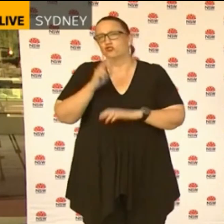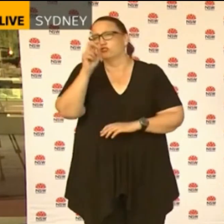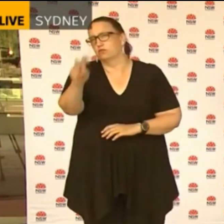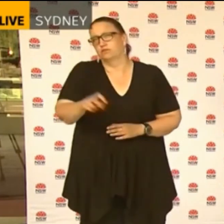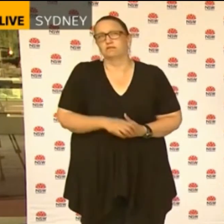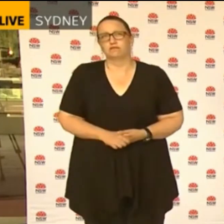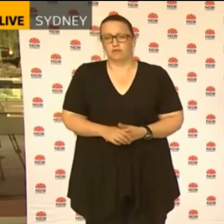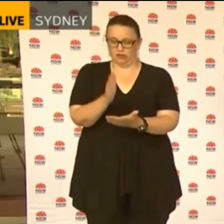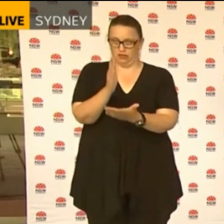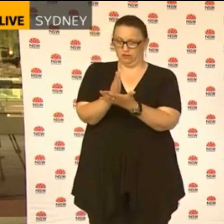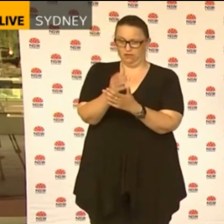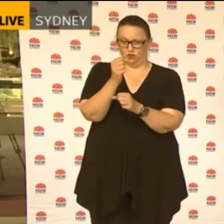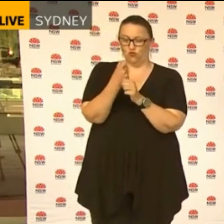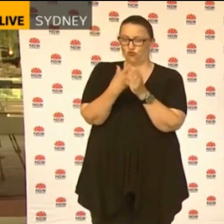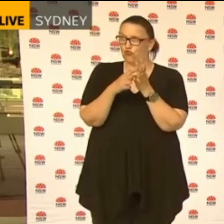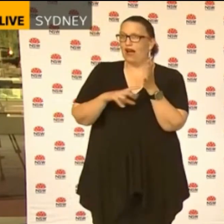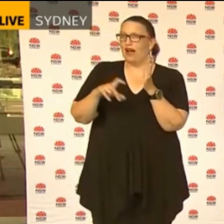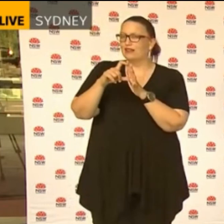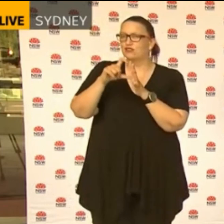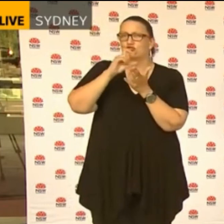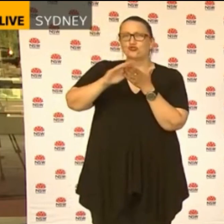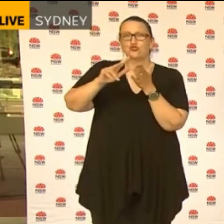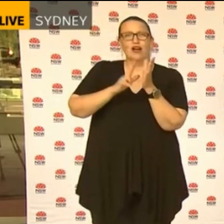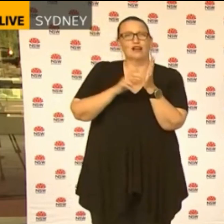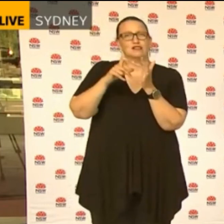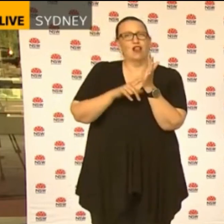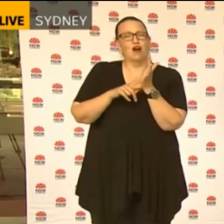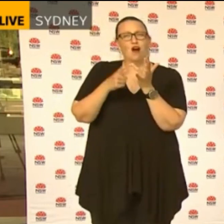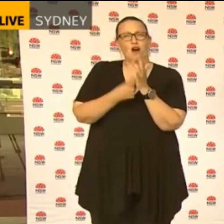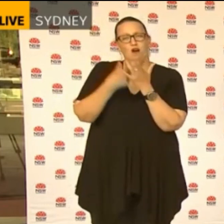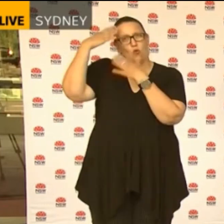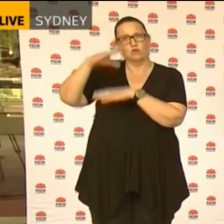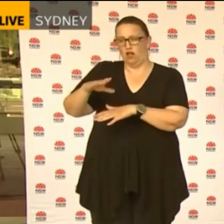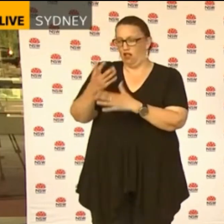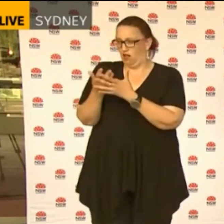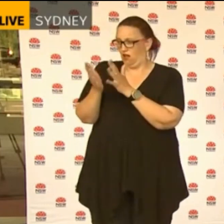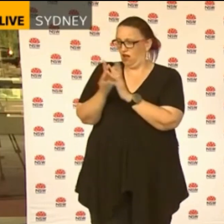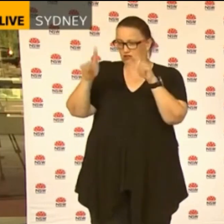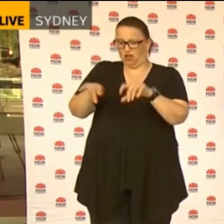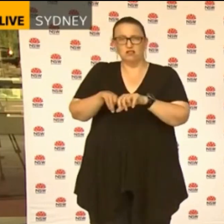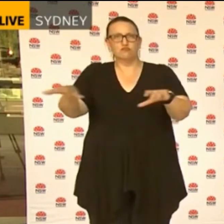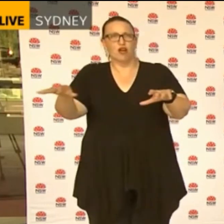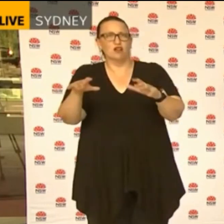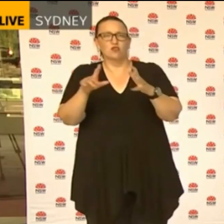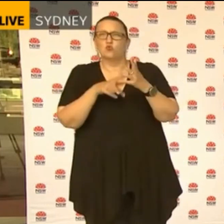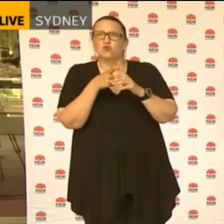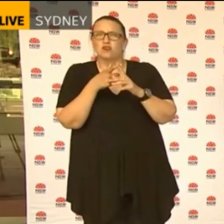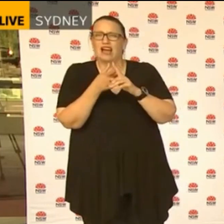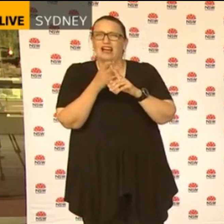attribution of how that transmission event happened in Queensland. I've got the utmost confidence that Queensland Health, and we are